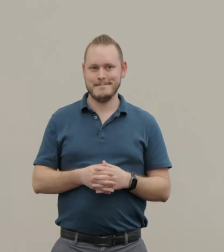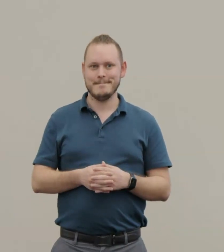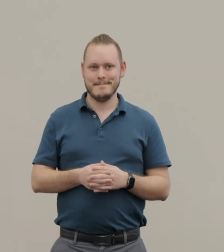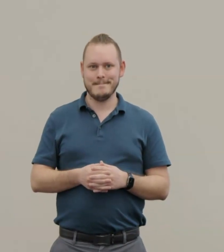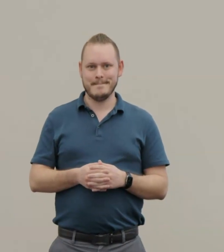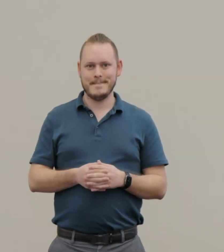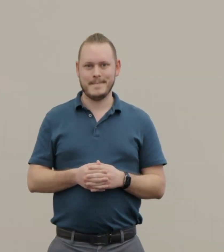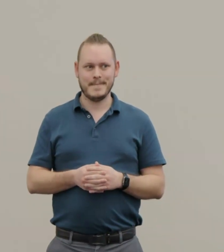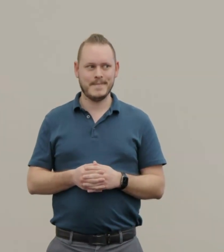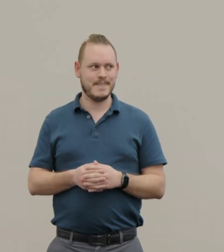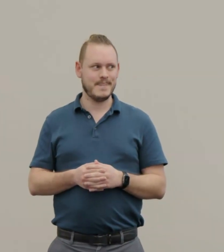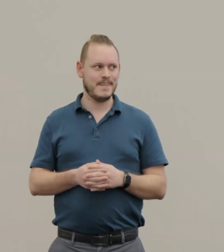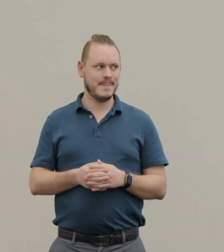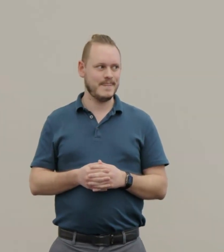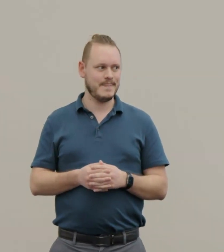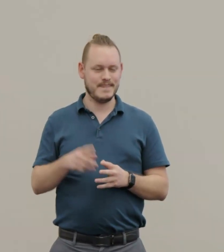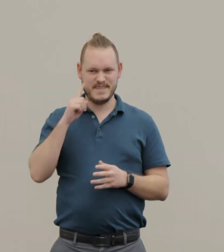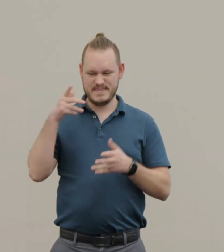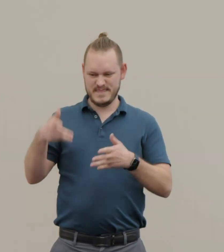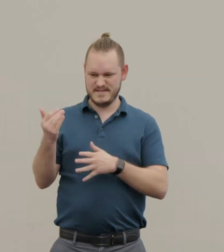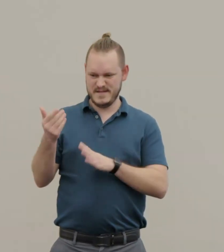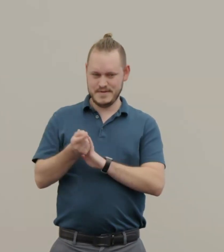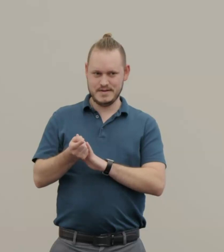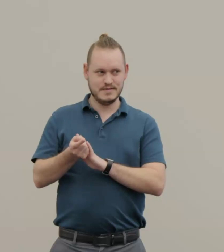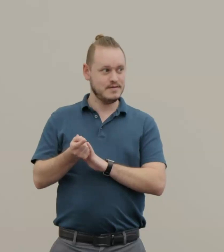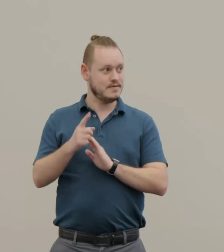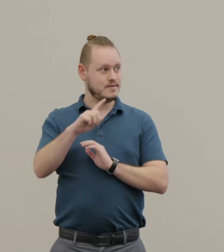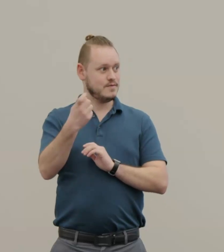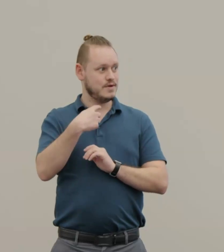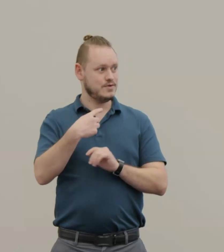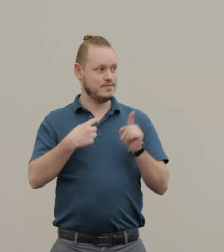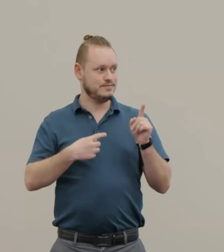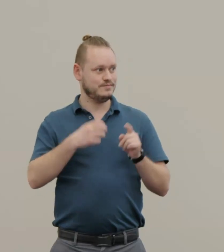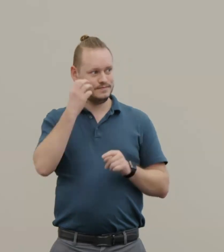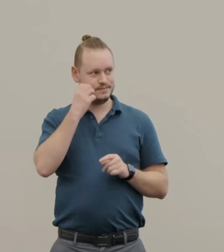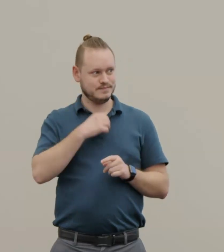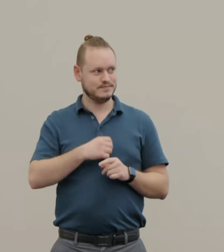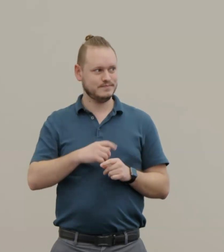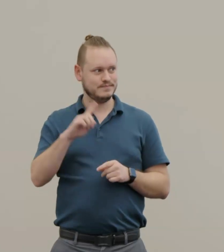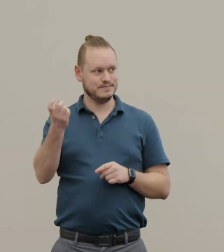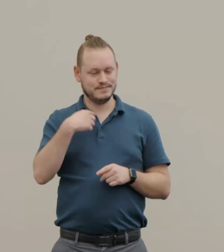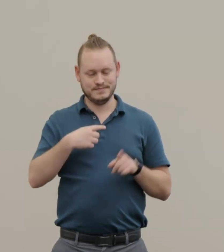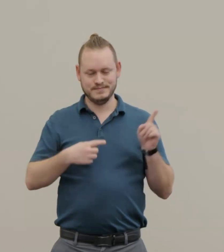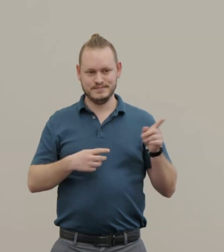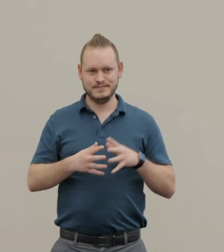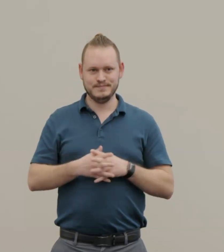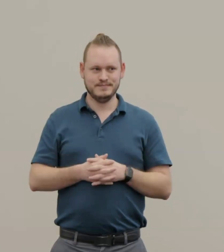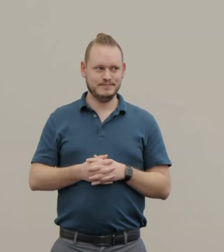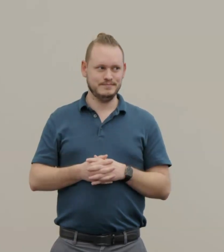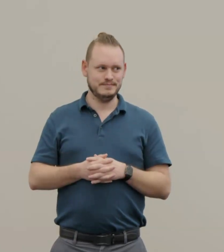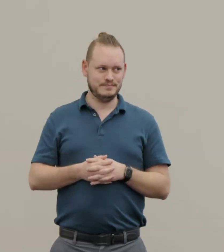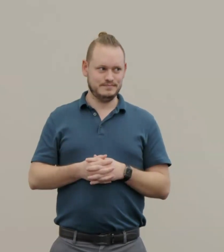Yeah. I think I only have 15 minutes left, right? Okay. Oh, got a question in the back.